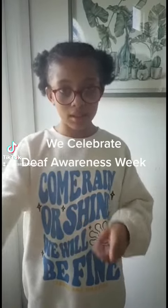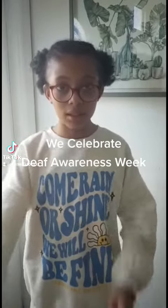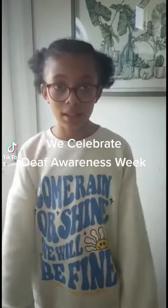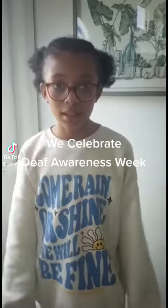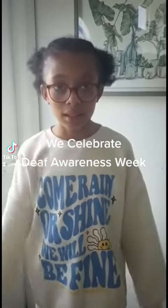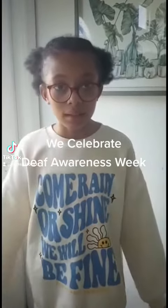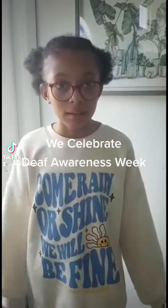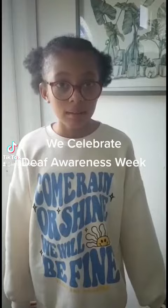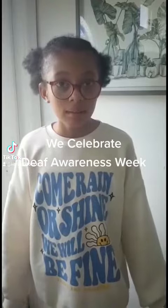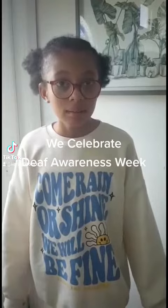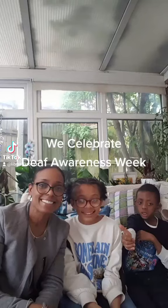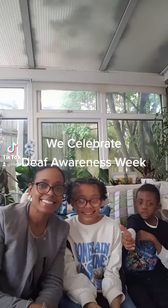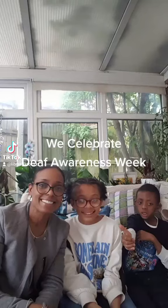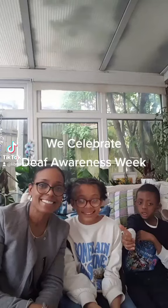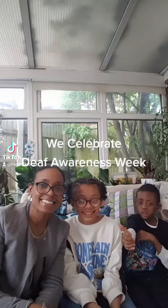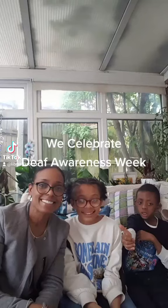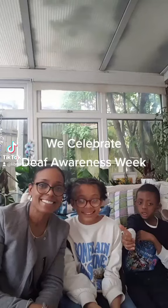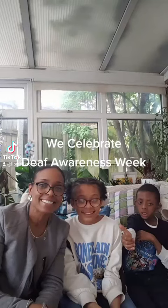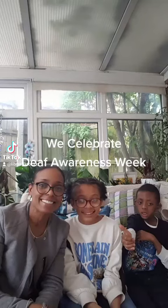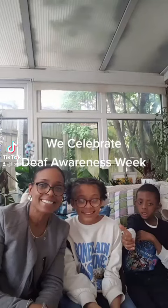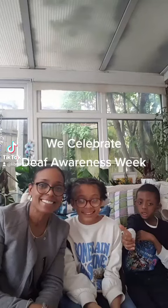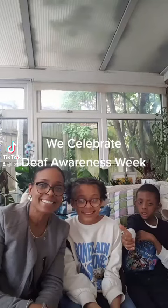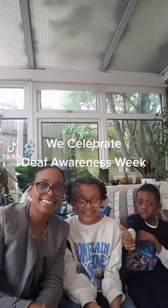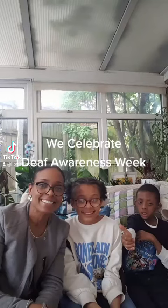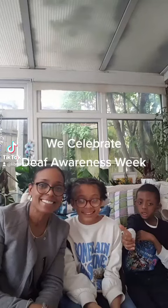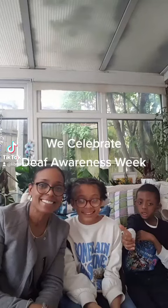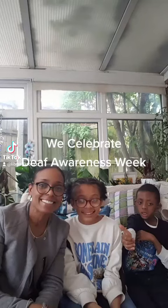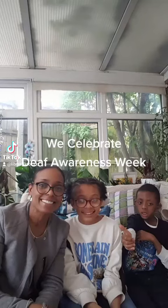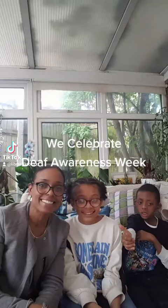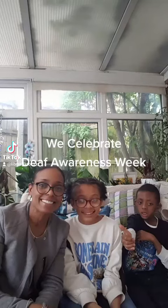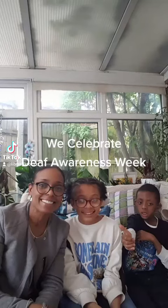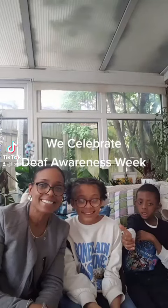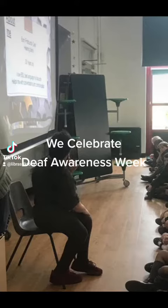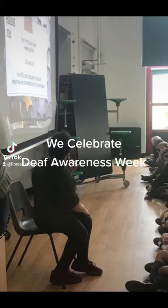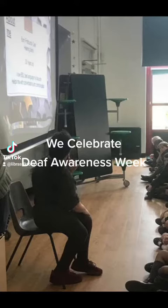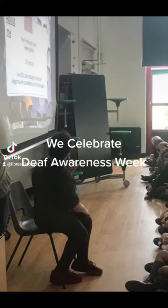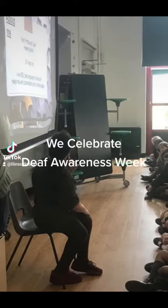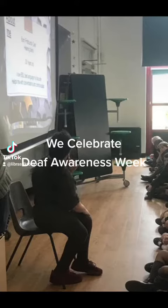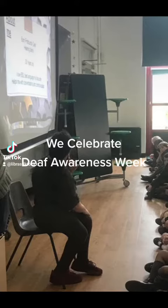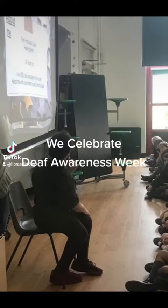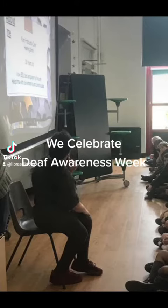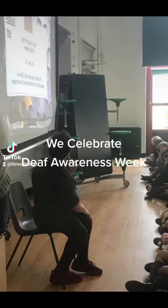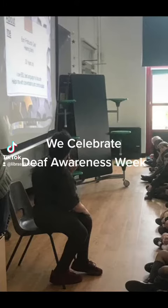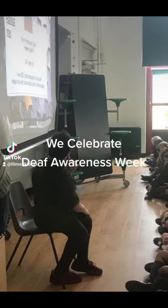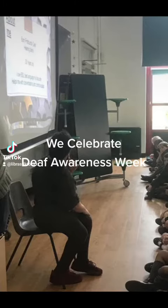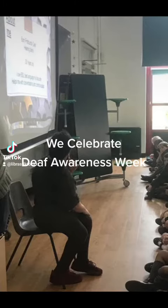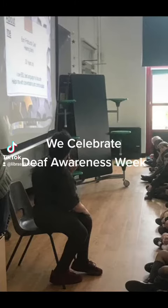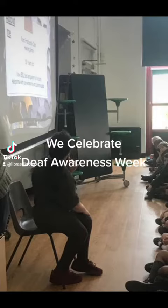I'm not scared to be seen, I make no apologies, this is me